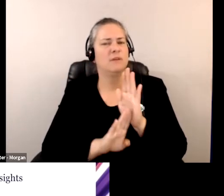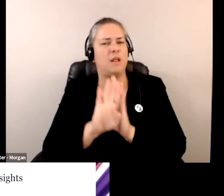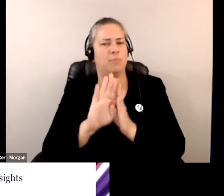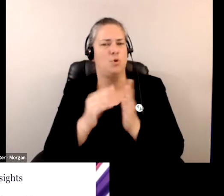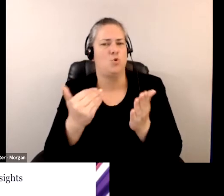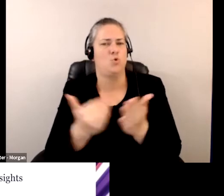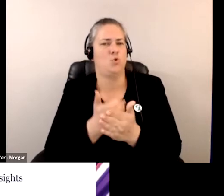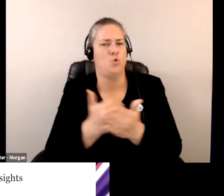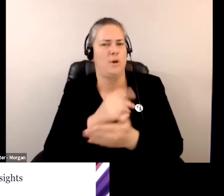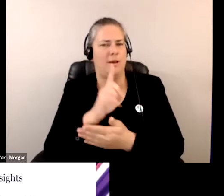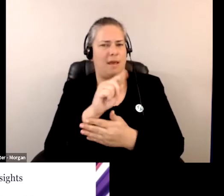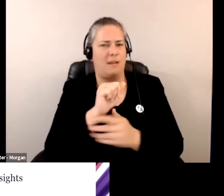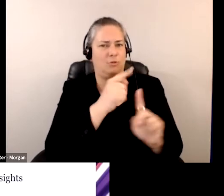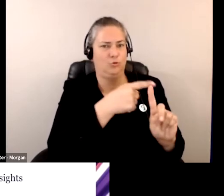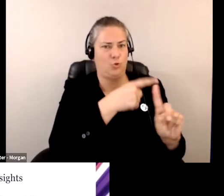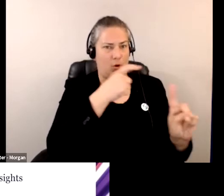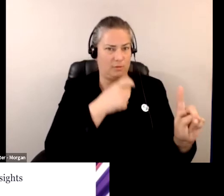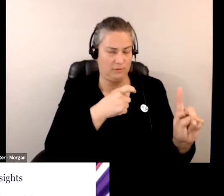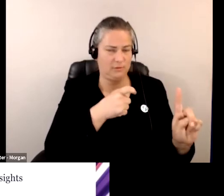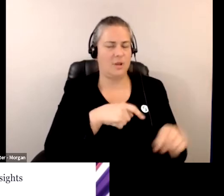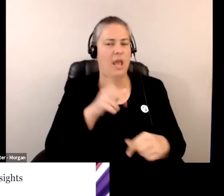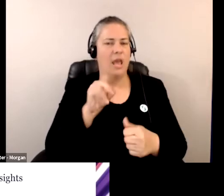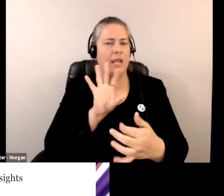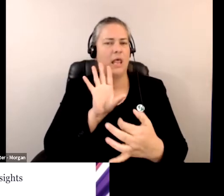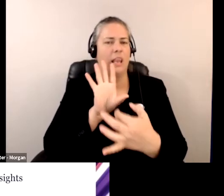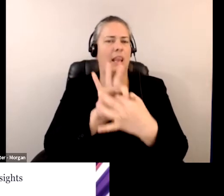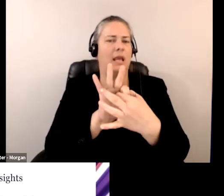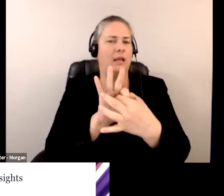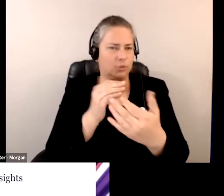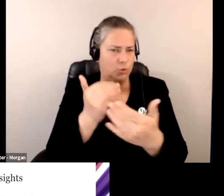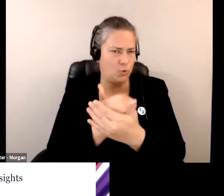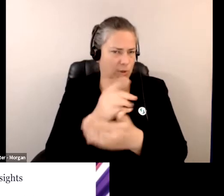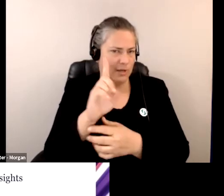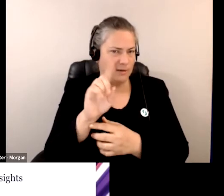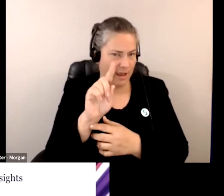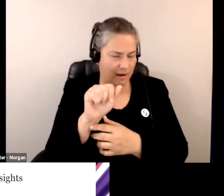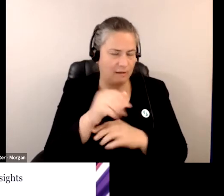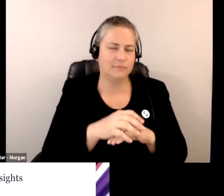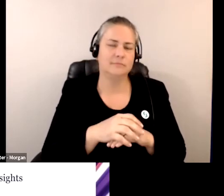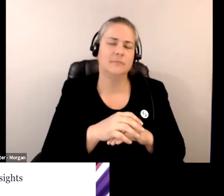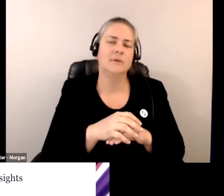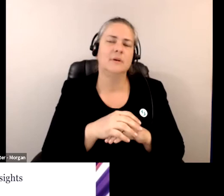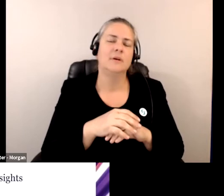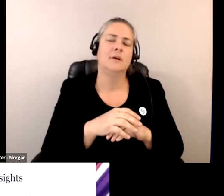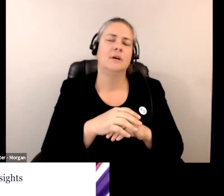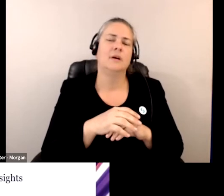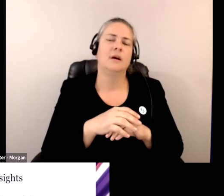and data linkage, especially administrative data. We noted that there's this